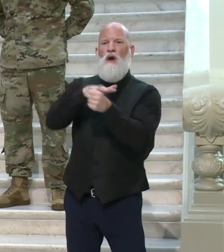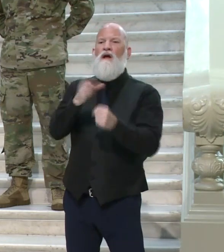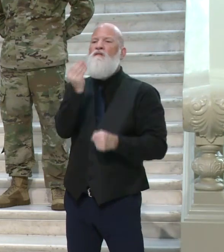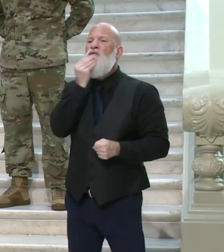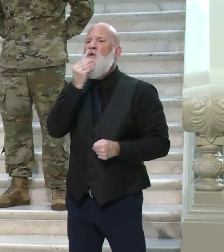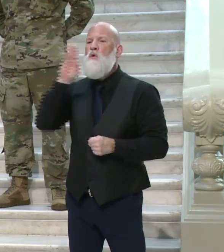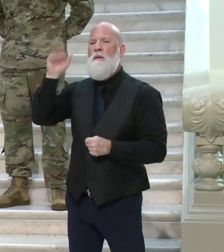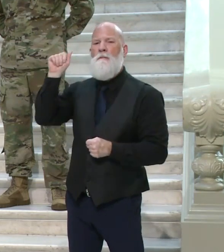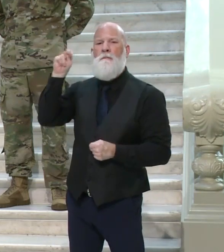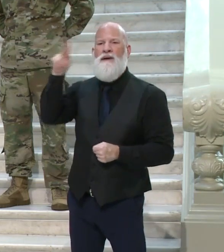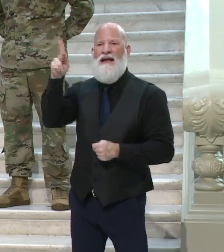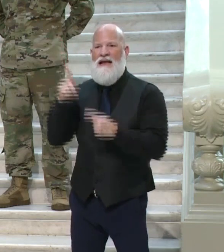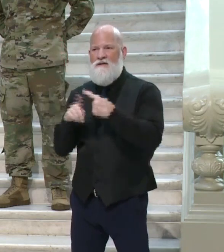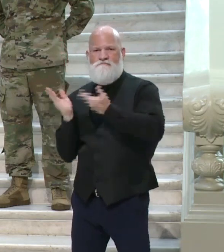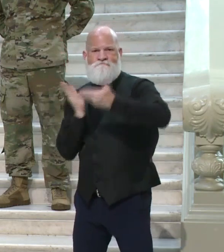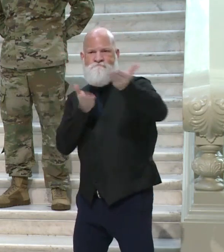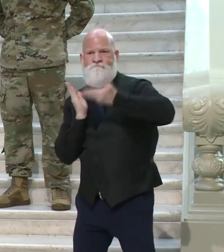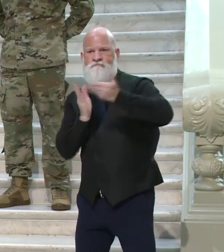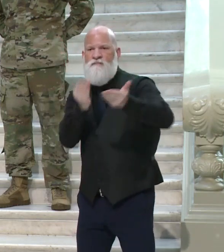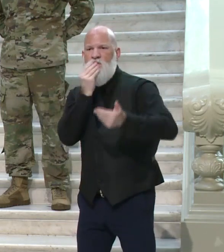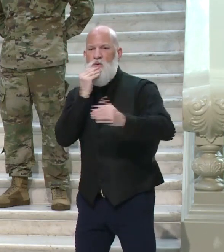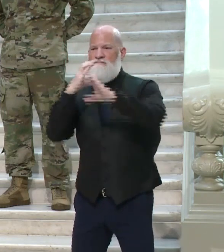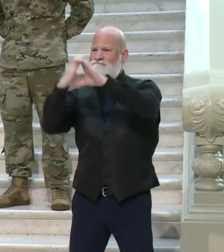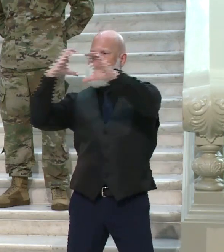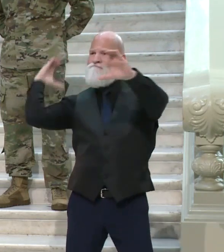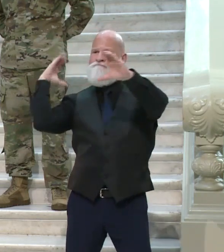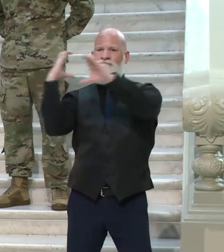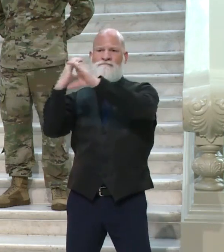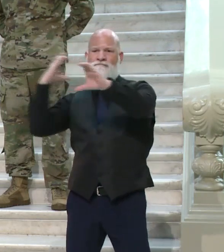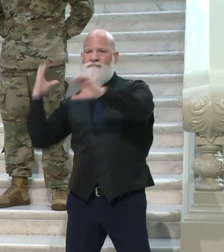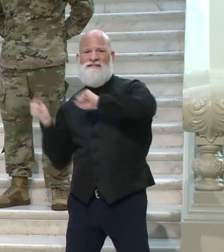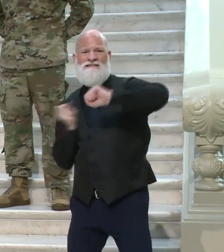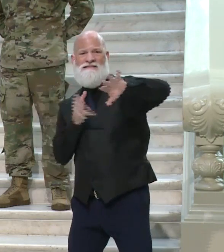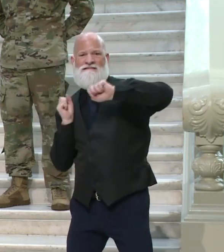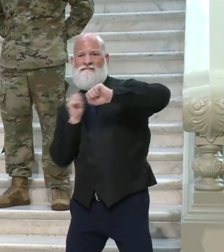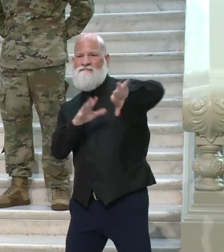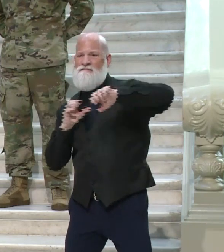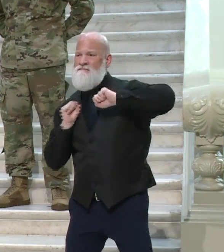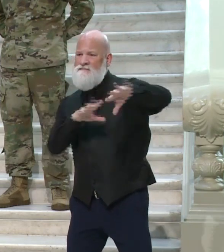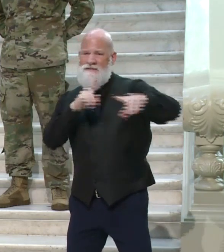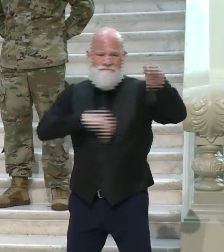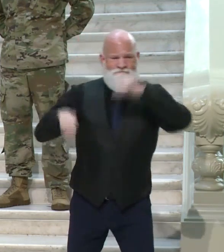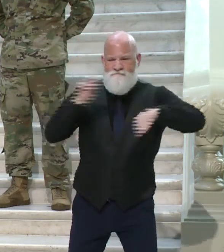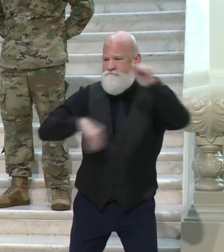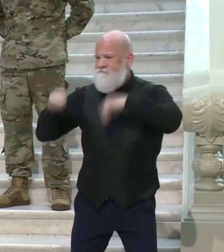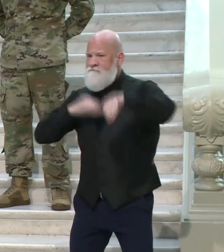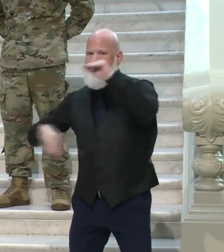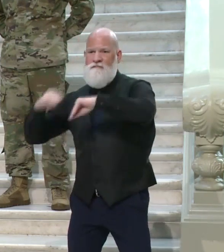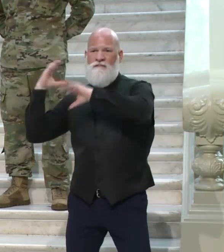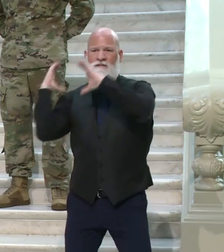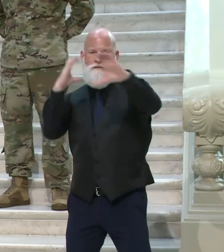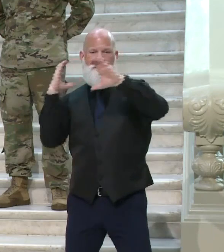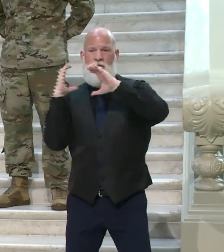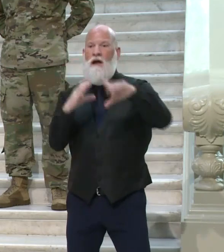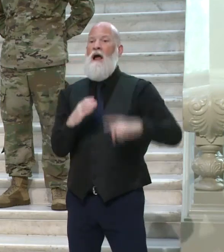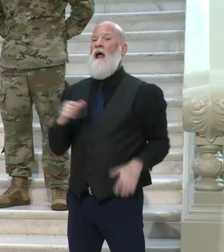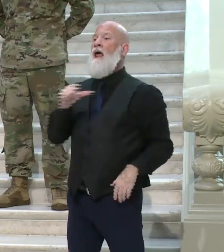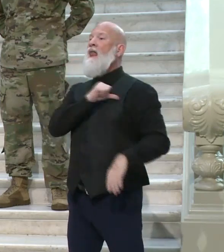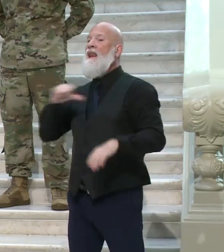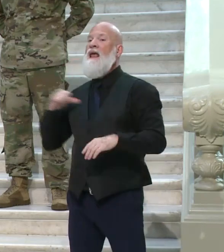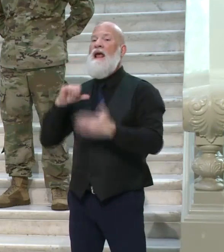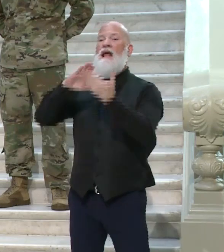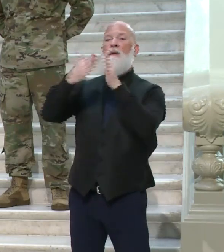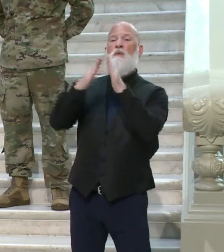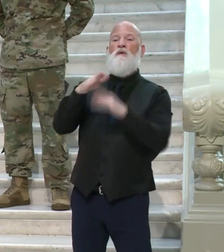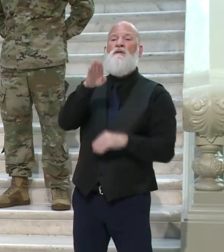and packaging containers for distribution. And at the Atlanta Community Food Bank, supporting the movement of 6